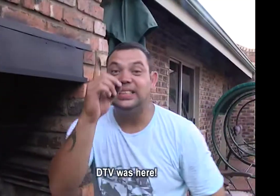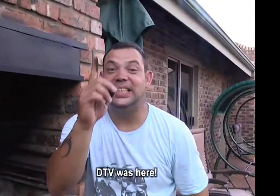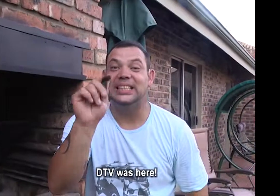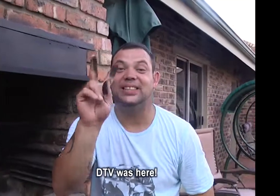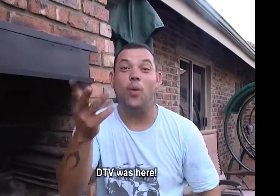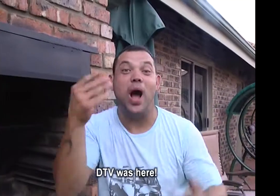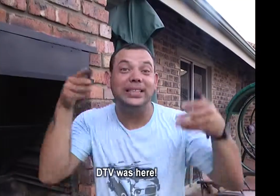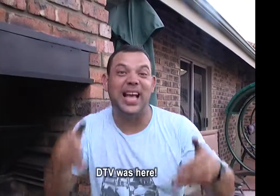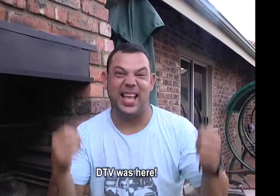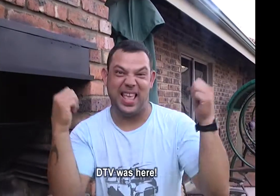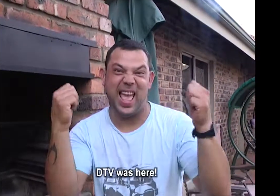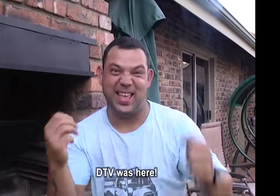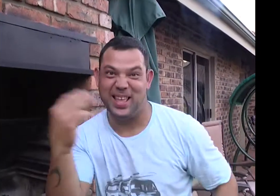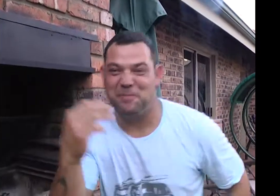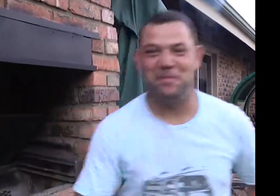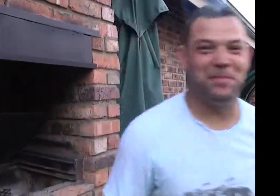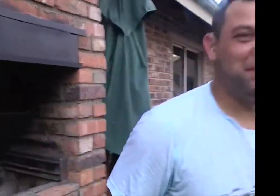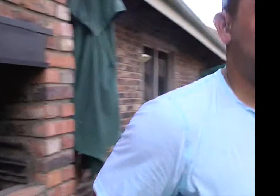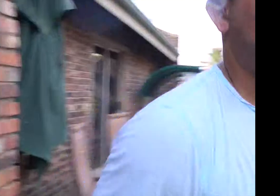DTV was here.